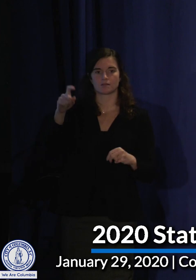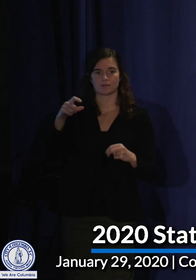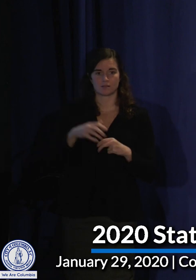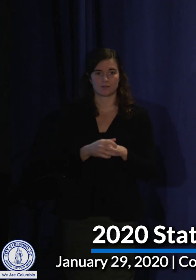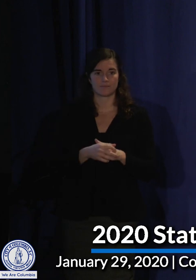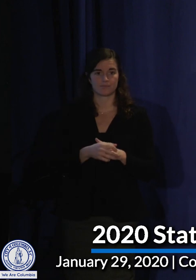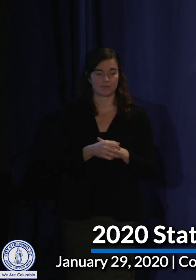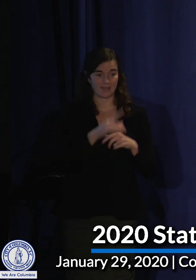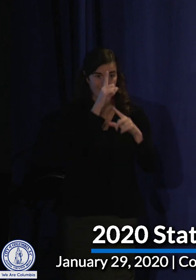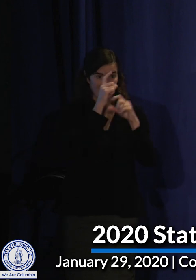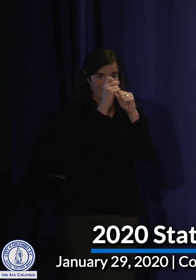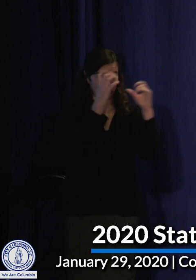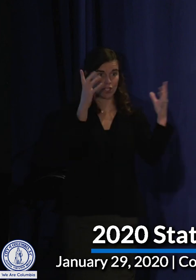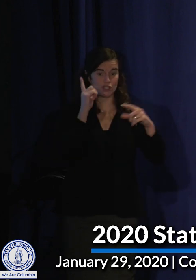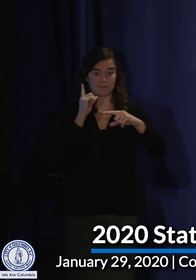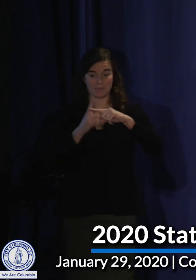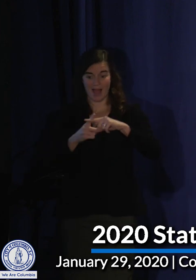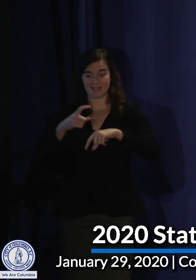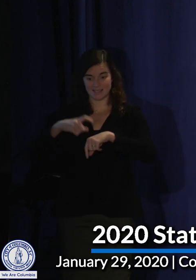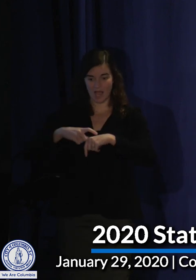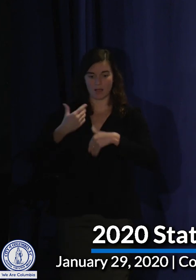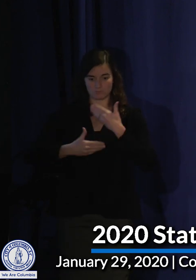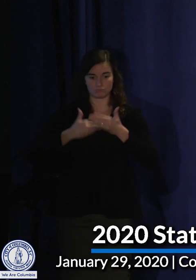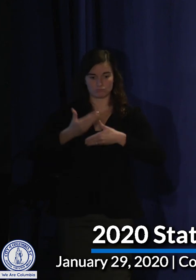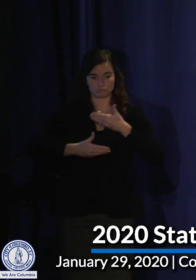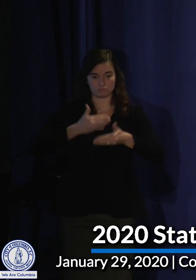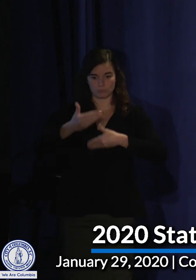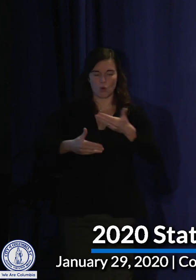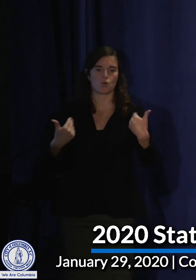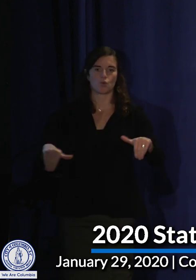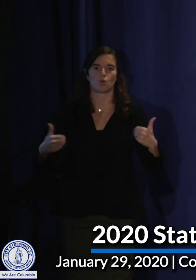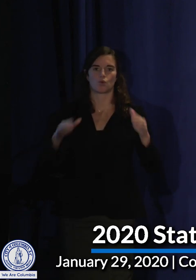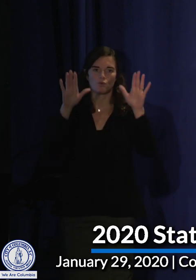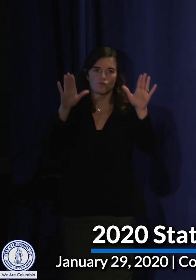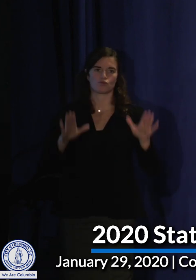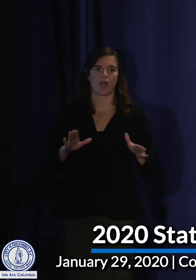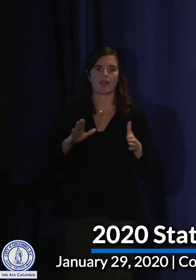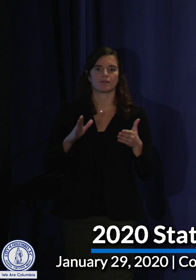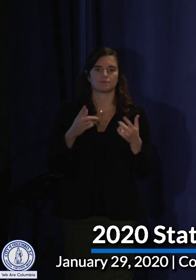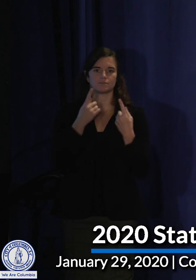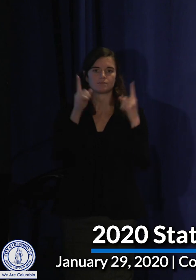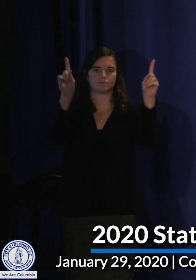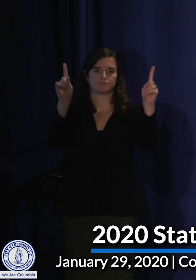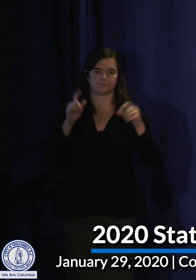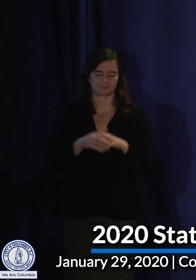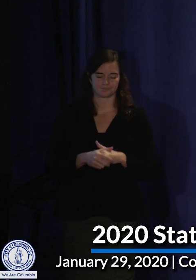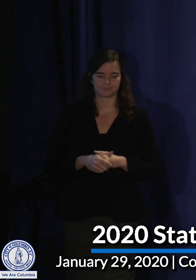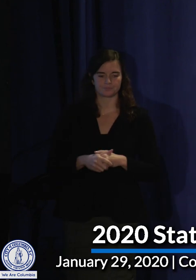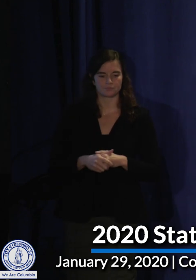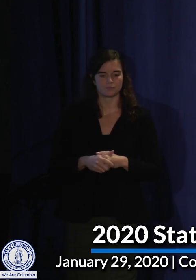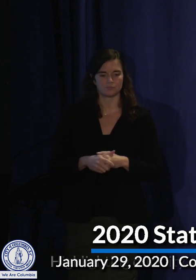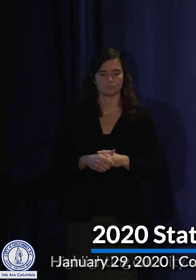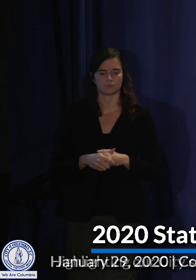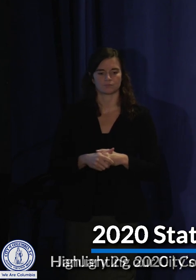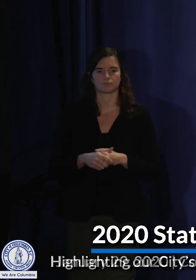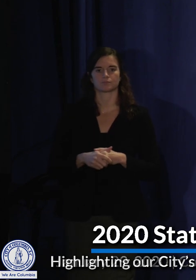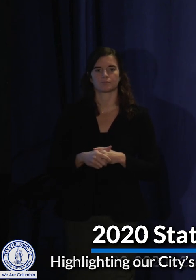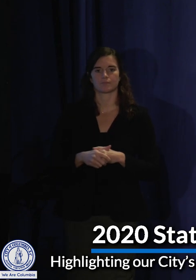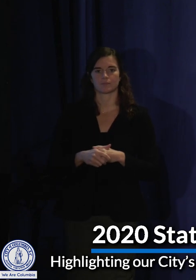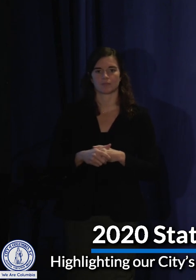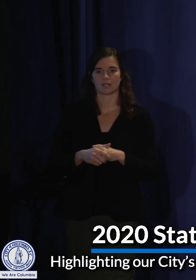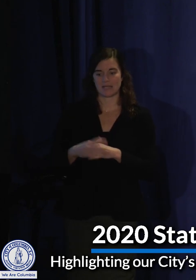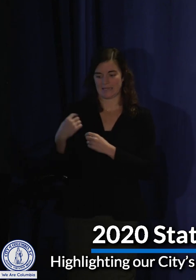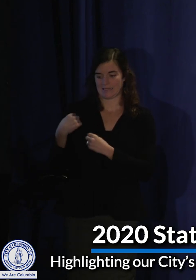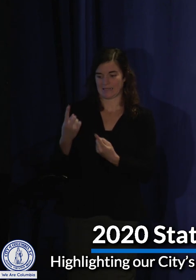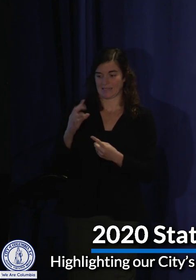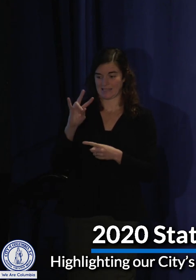with time, it helps create an equation that yields great results. As we have planned over the last several years, become